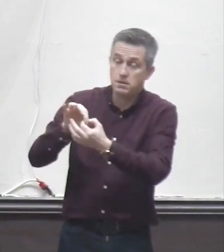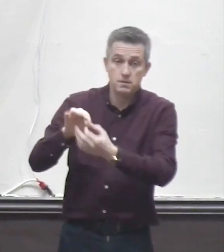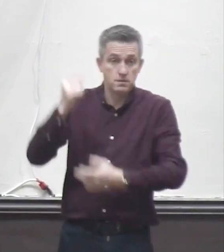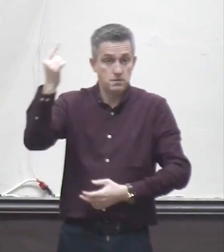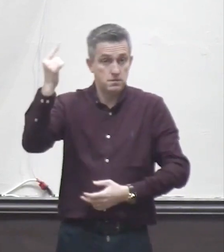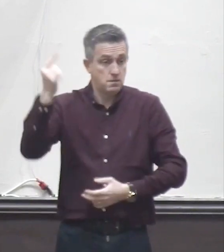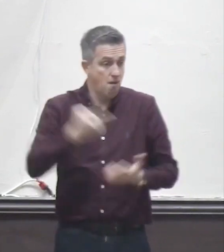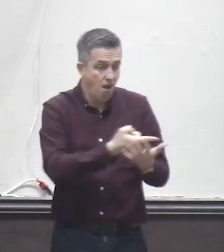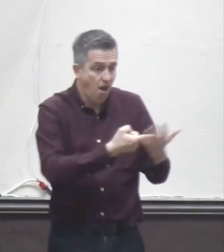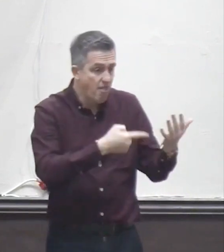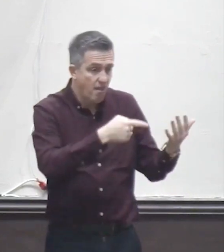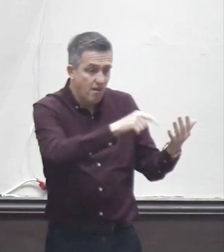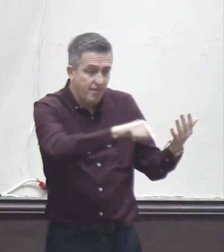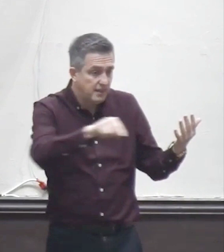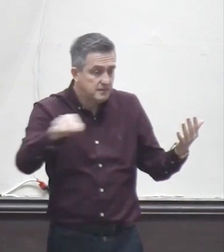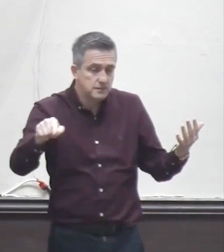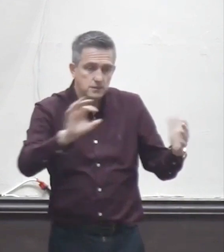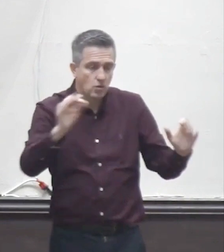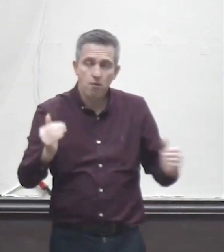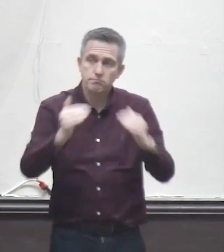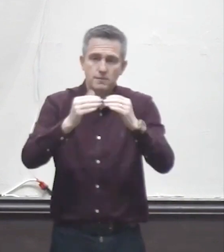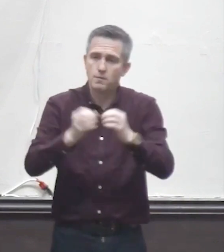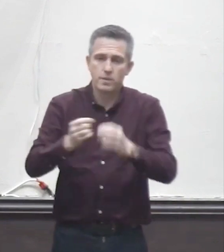to any individual other than Allah.